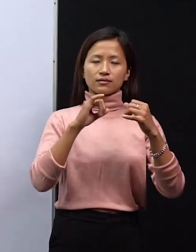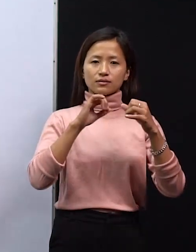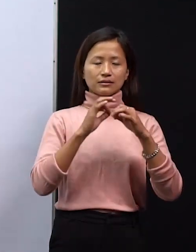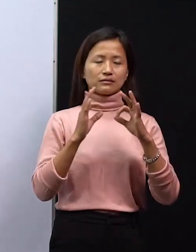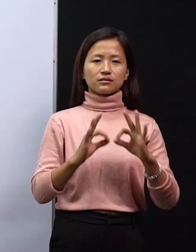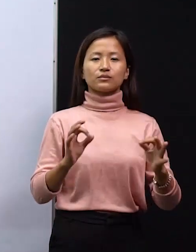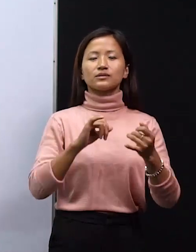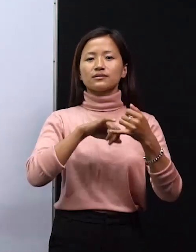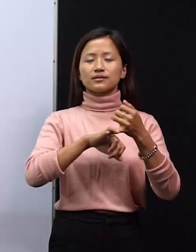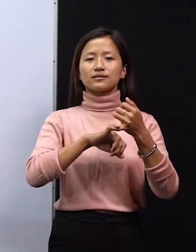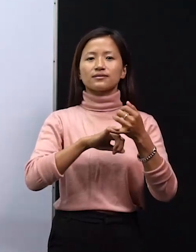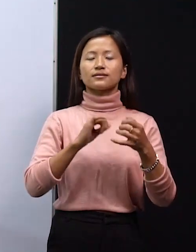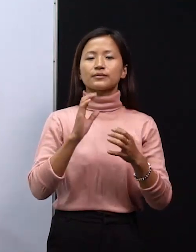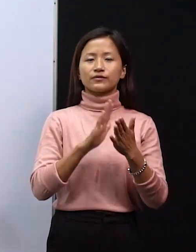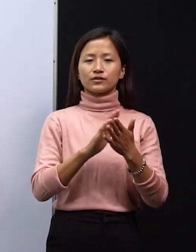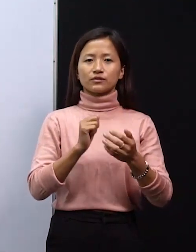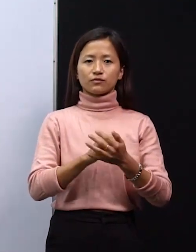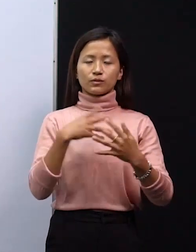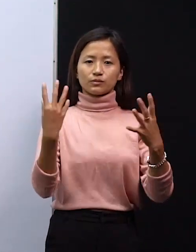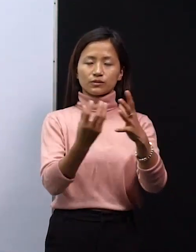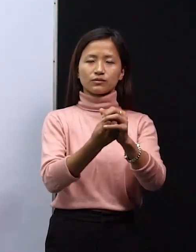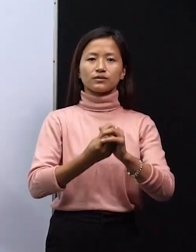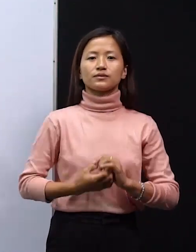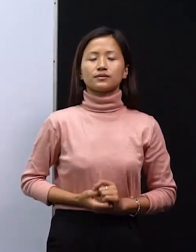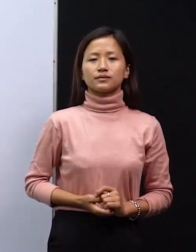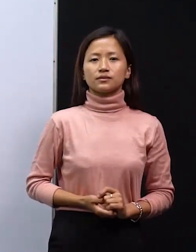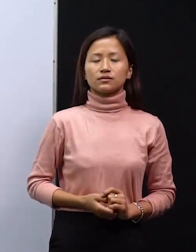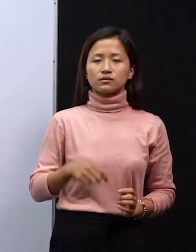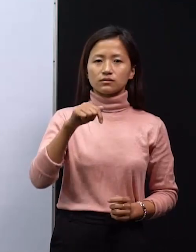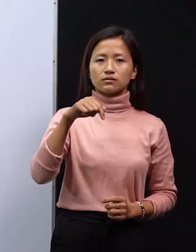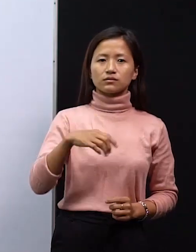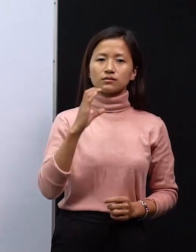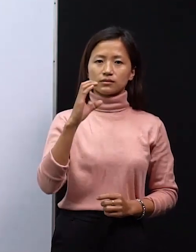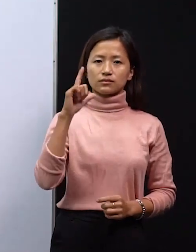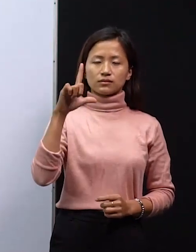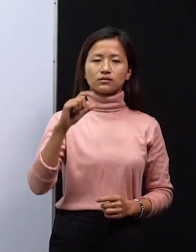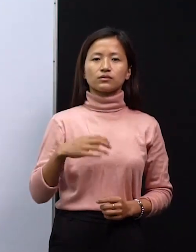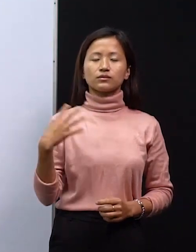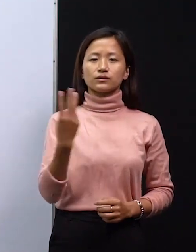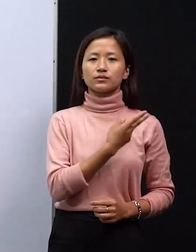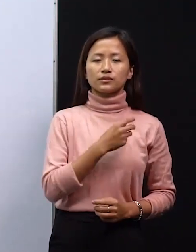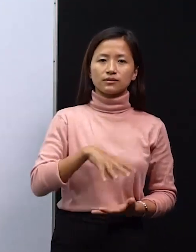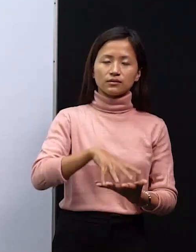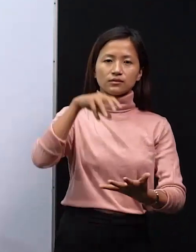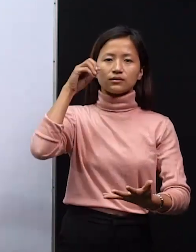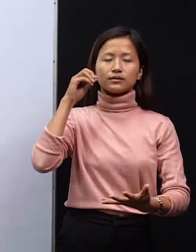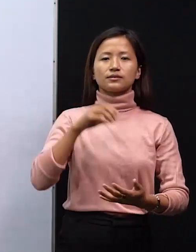all these monomials and binomials together. Now, in this class, we will be learning about